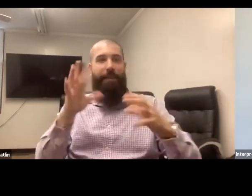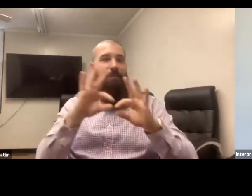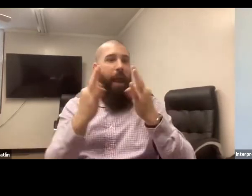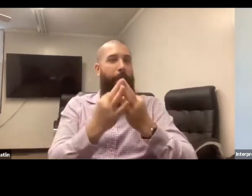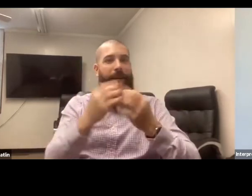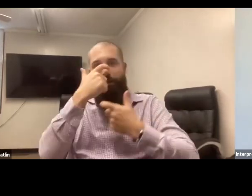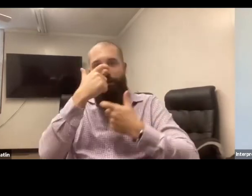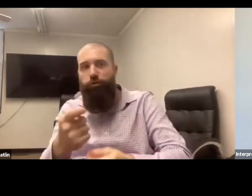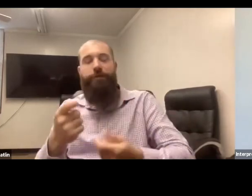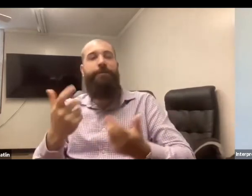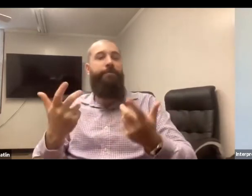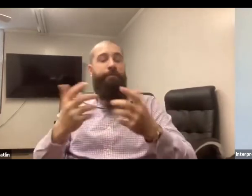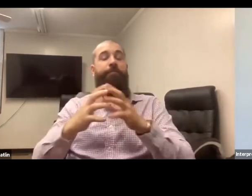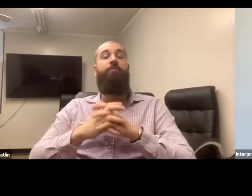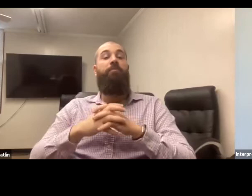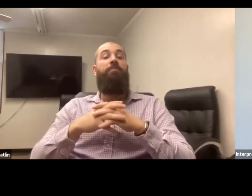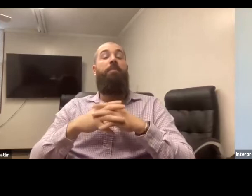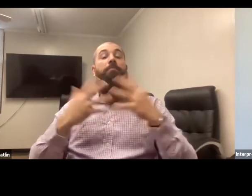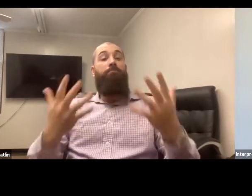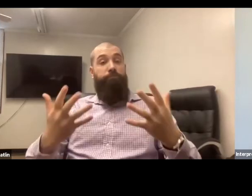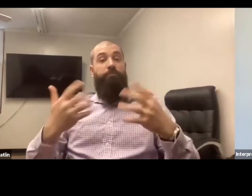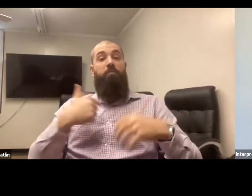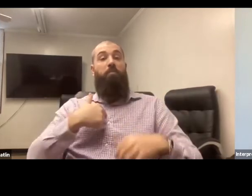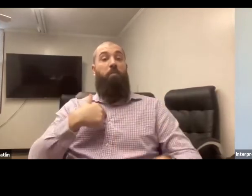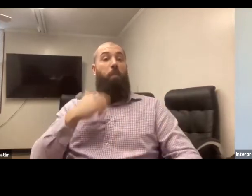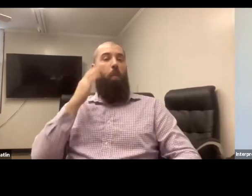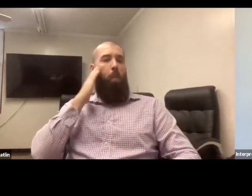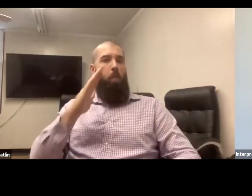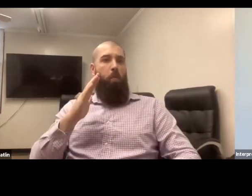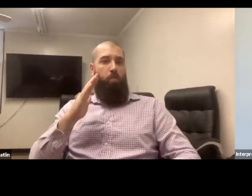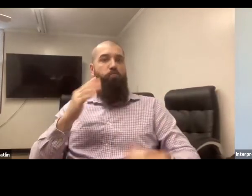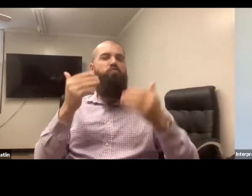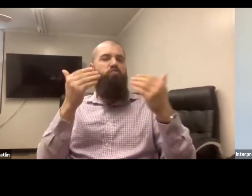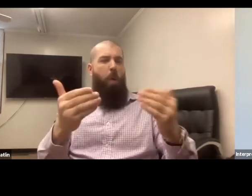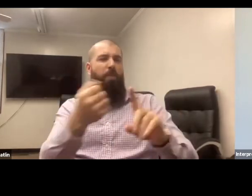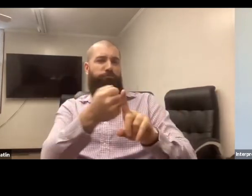And we've already had so many families who are interested in us.